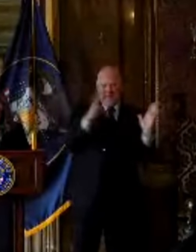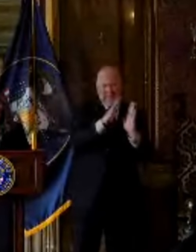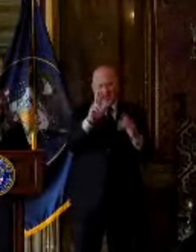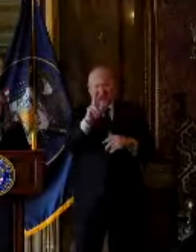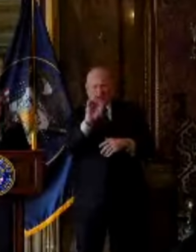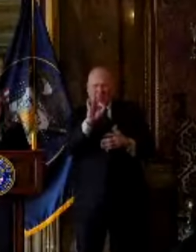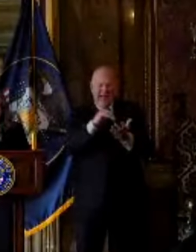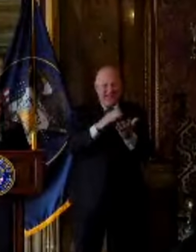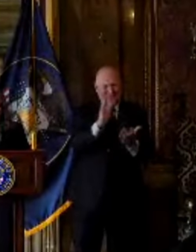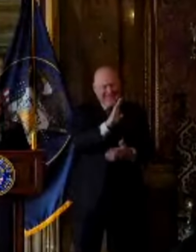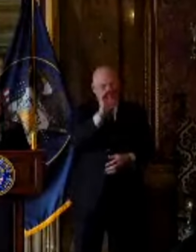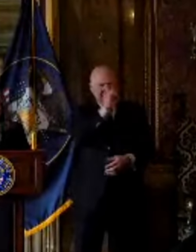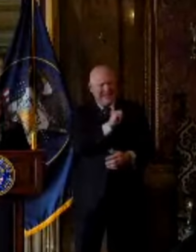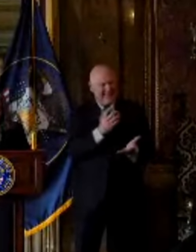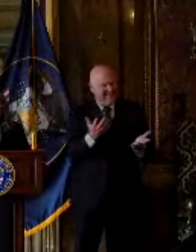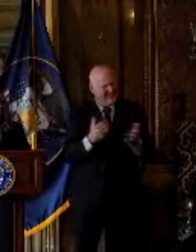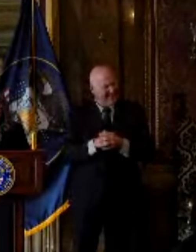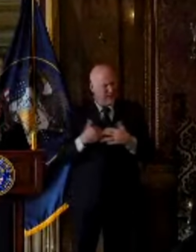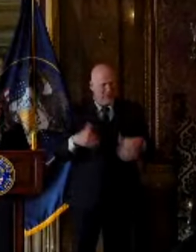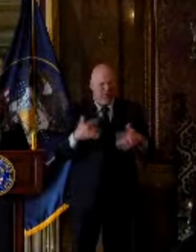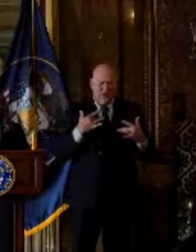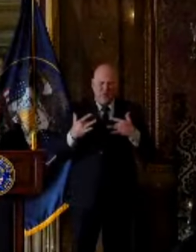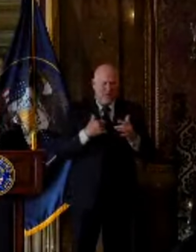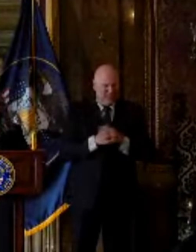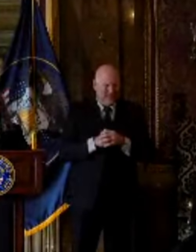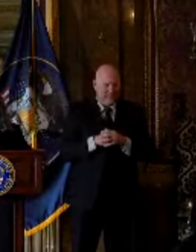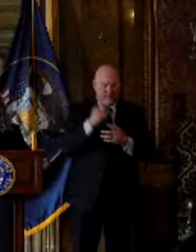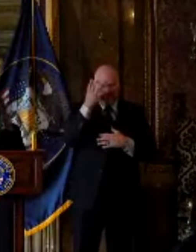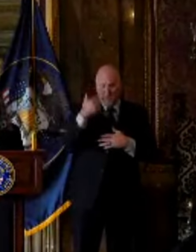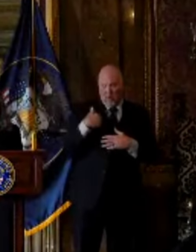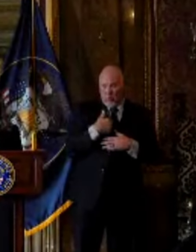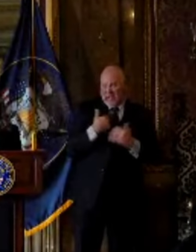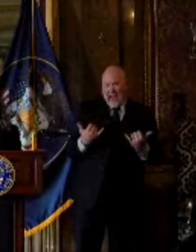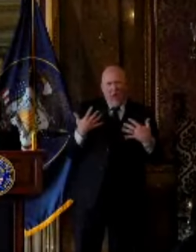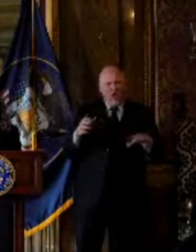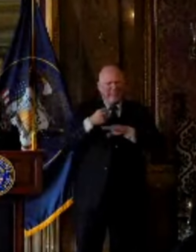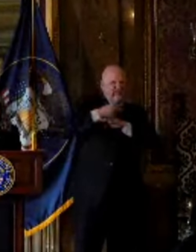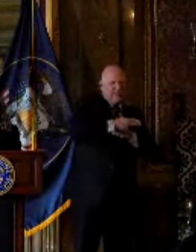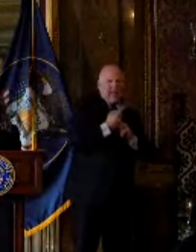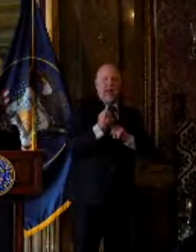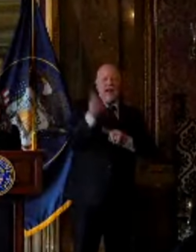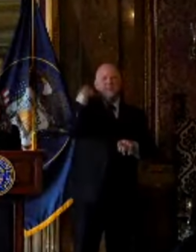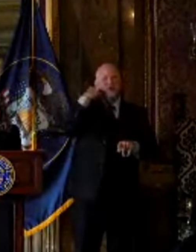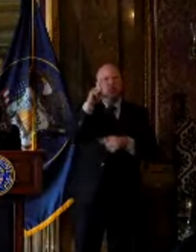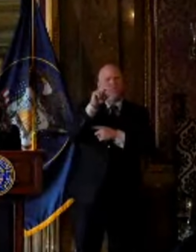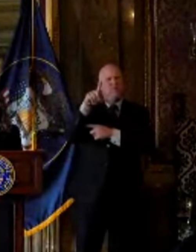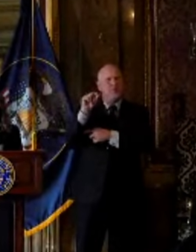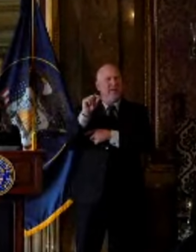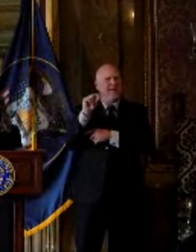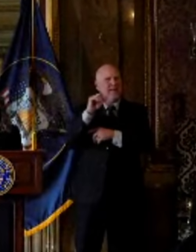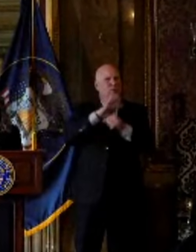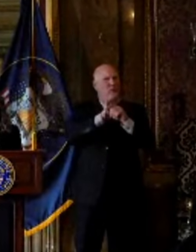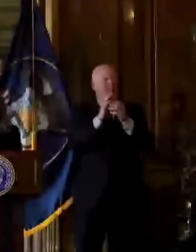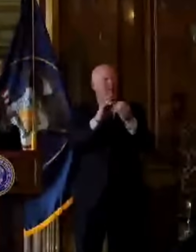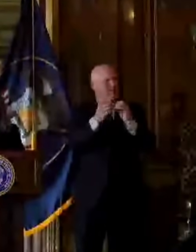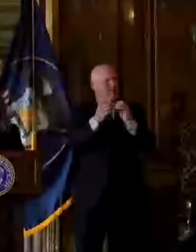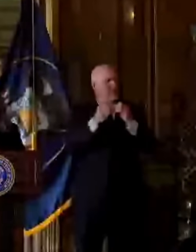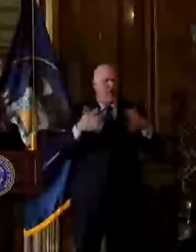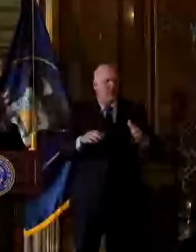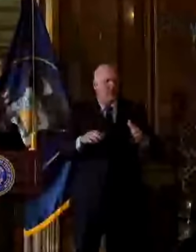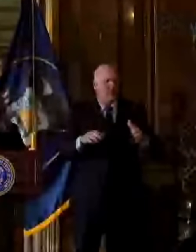variant, which is 5 times more transmissible than other variants, and we have almost no masks in schools this year.